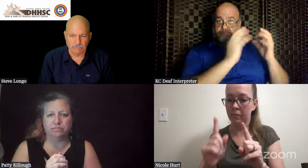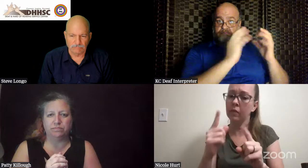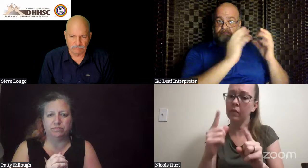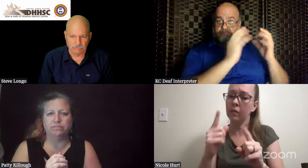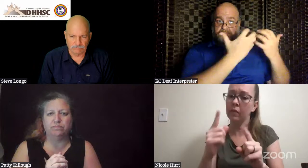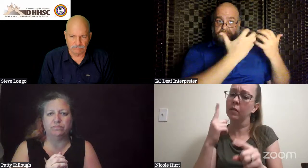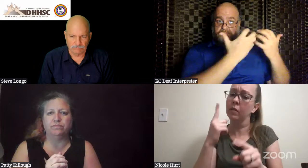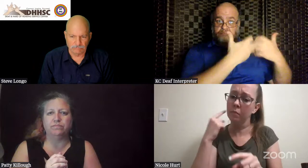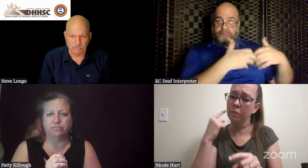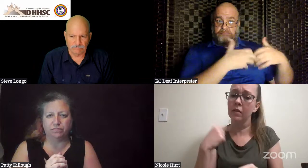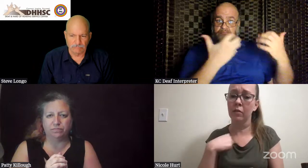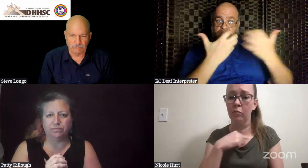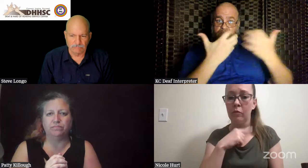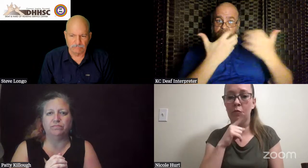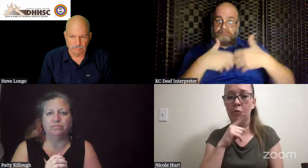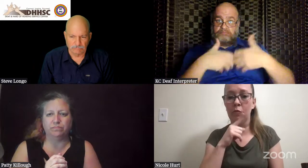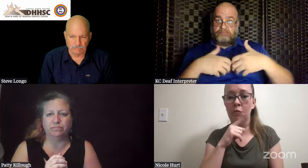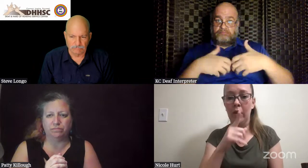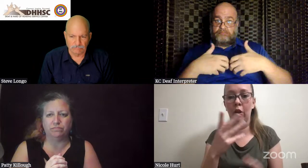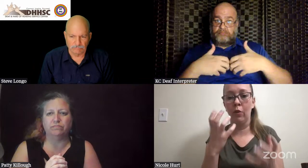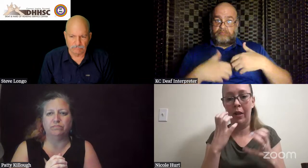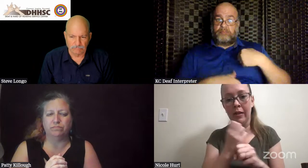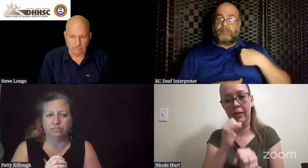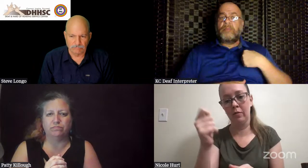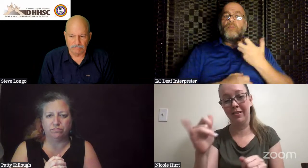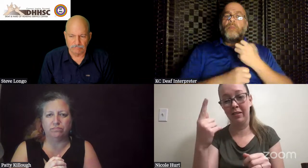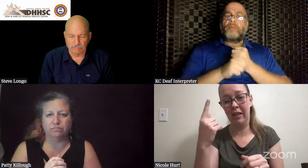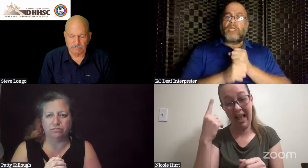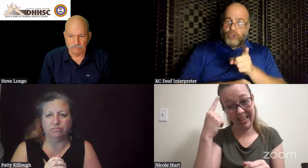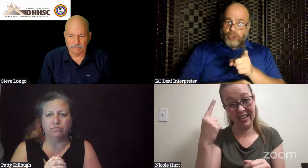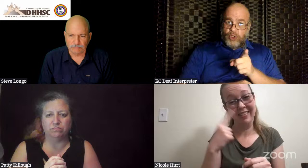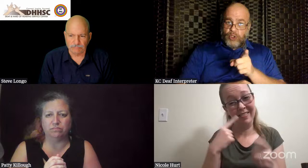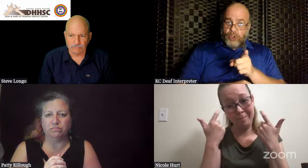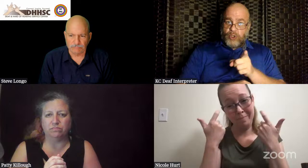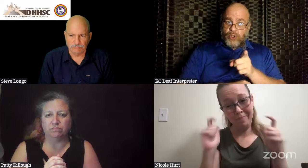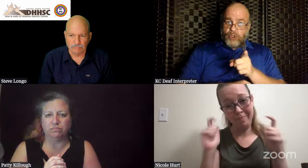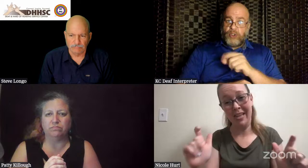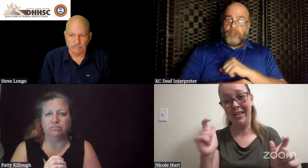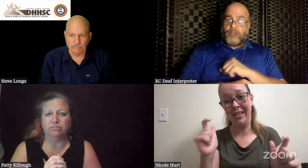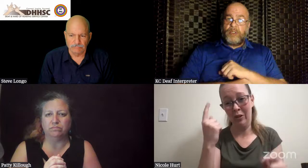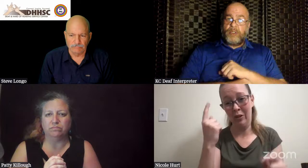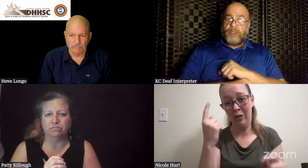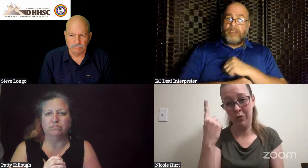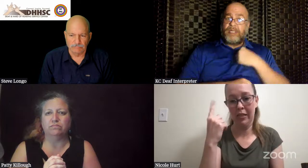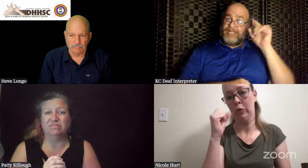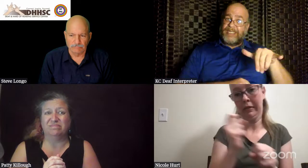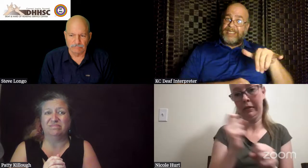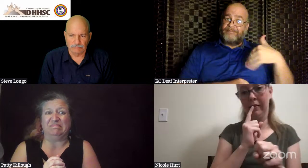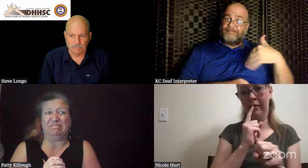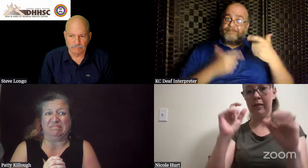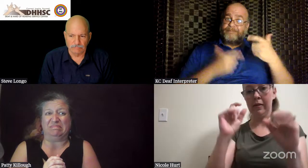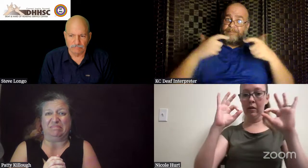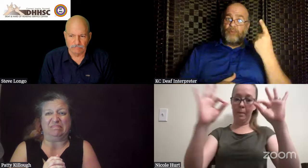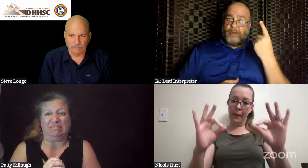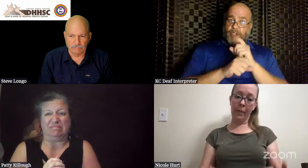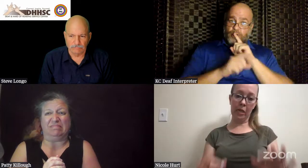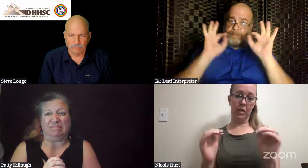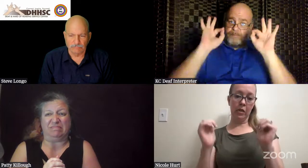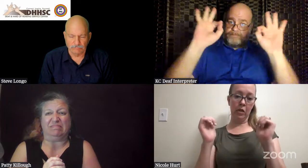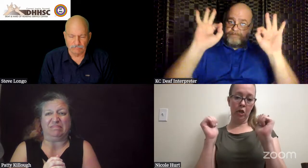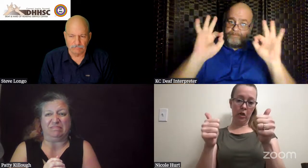It's in our bylaws, so we need to make sure that that information is correct.